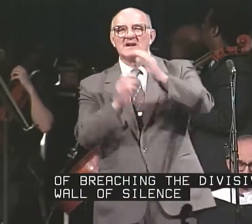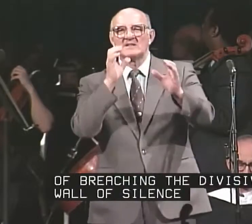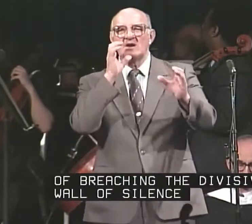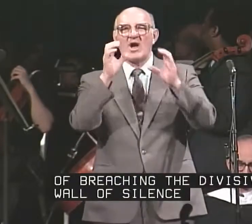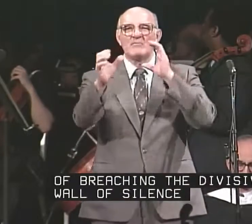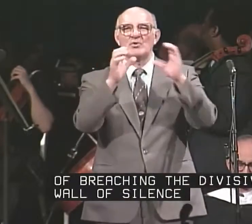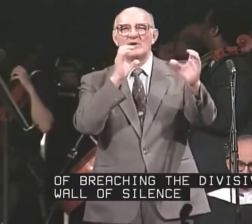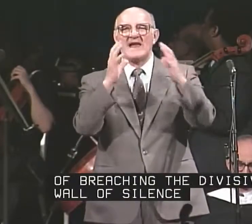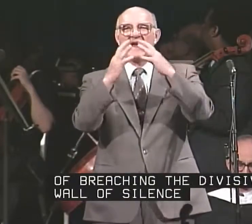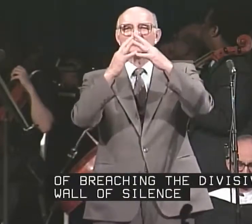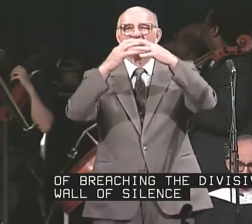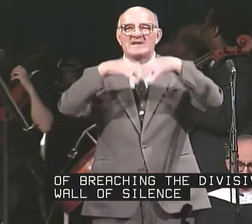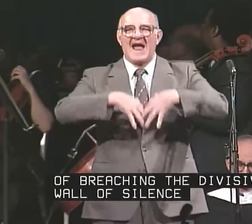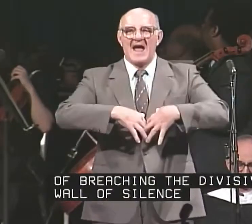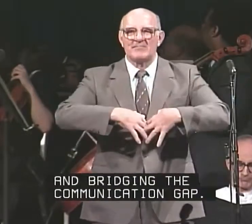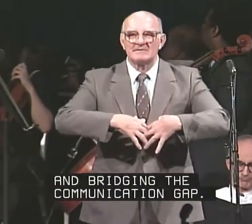the communication gap.